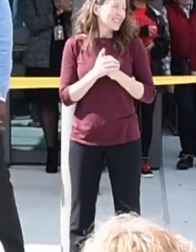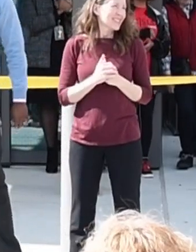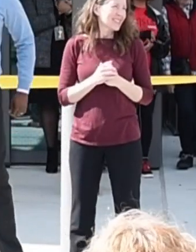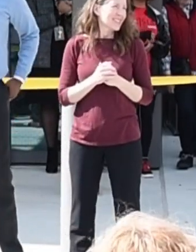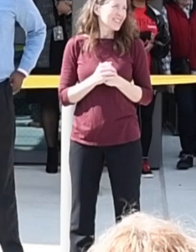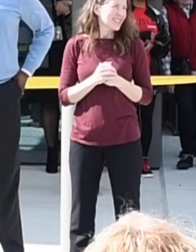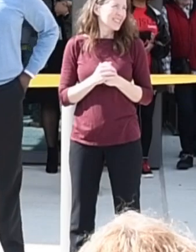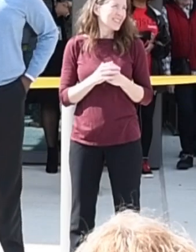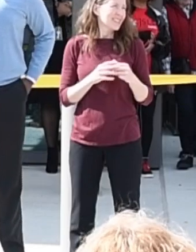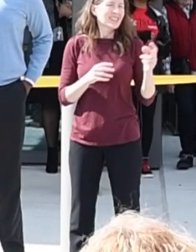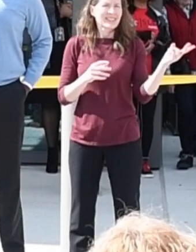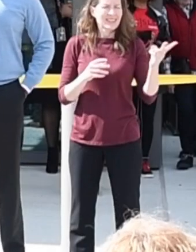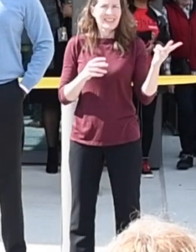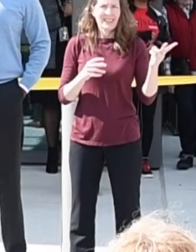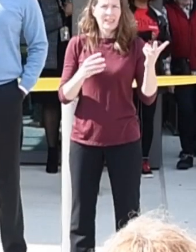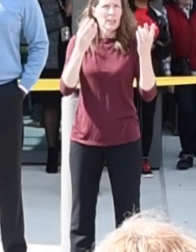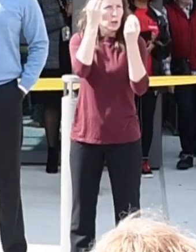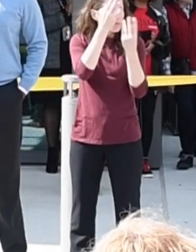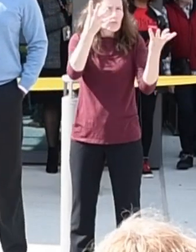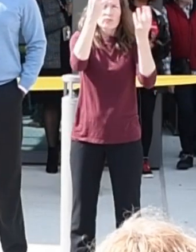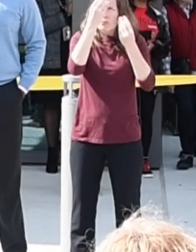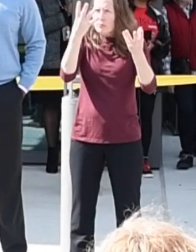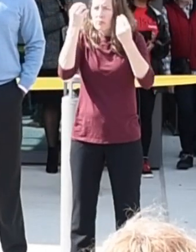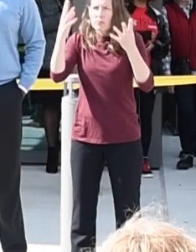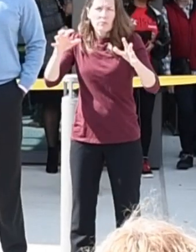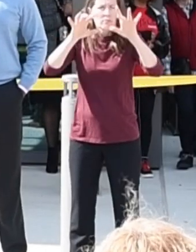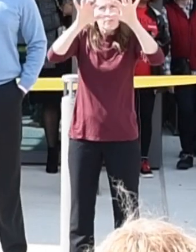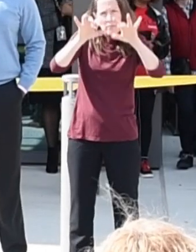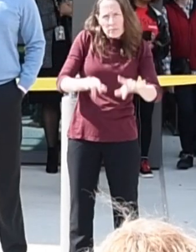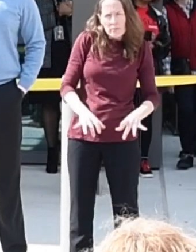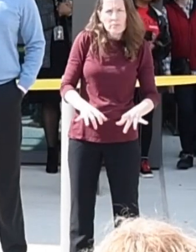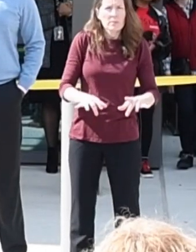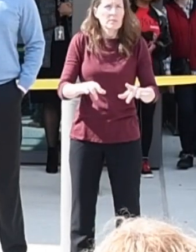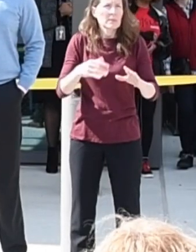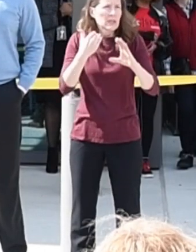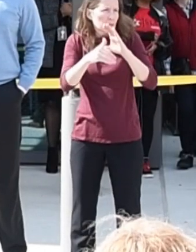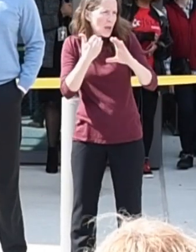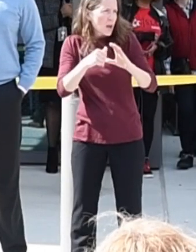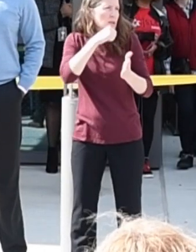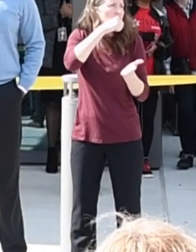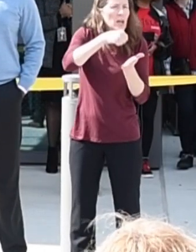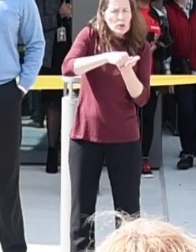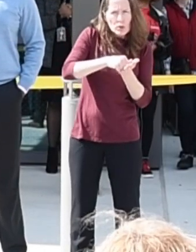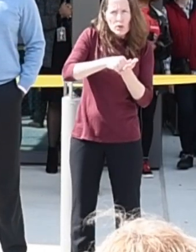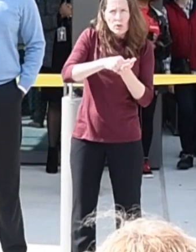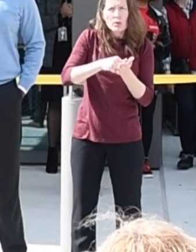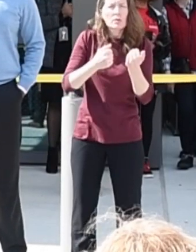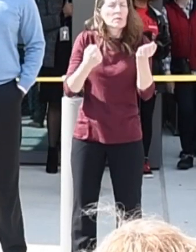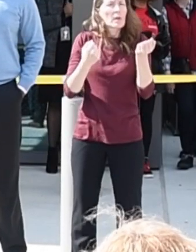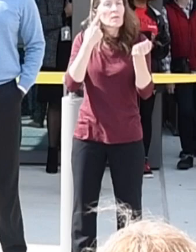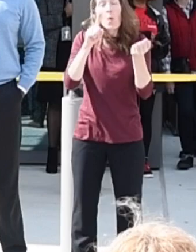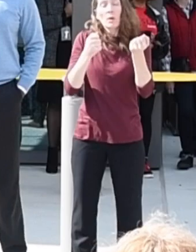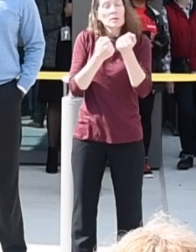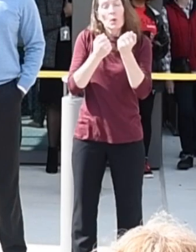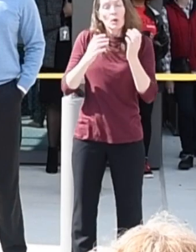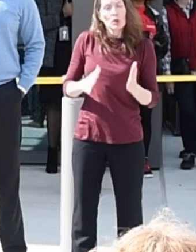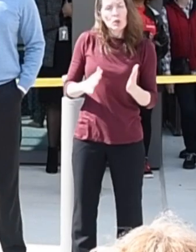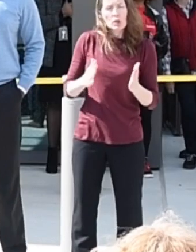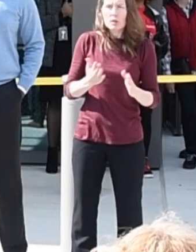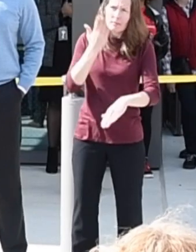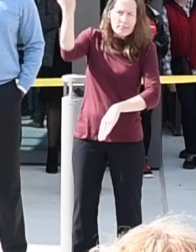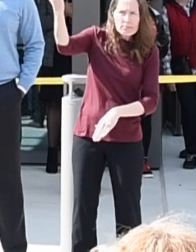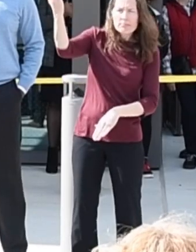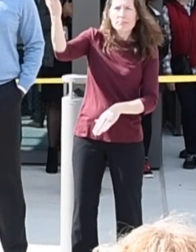who kept our supporters up to date and drafted language for emails and letters that supporters could send to the county executive or county